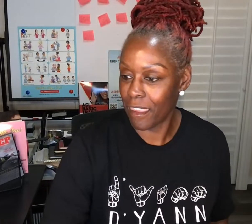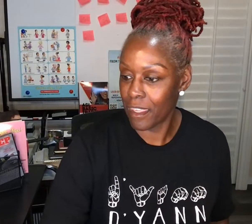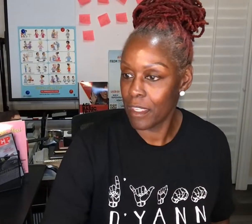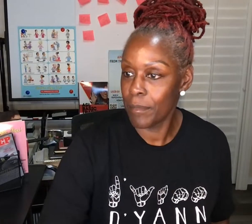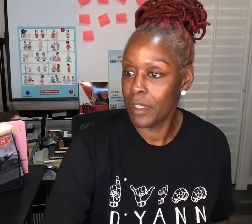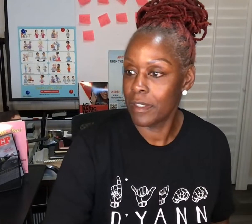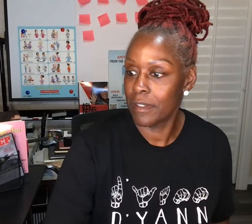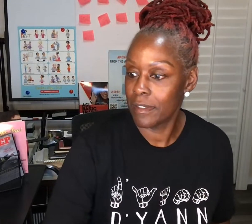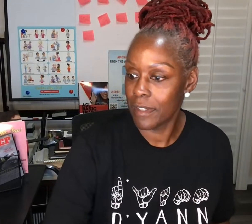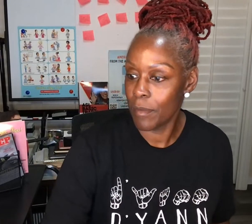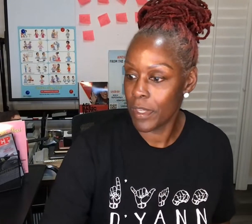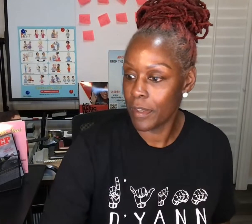Come on. There we go.